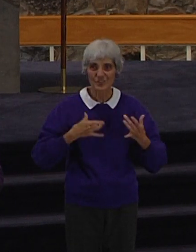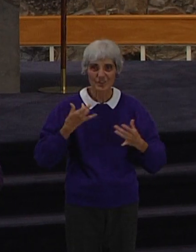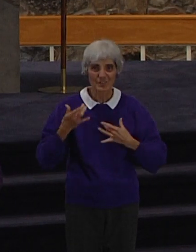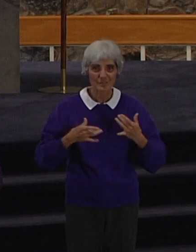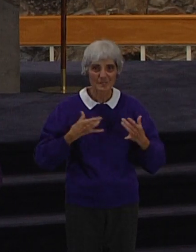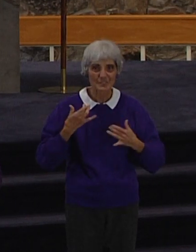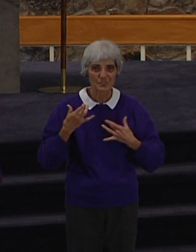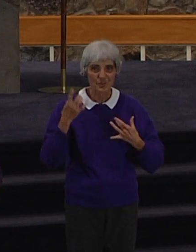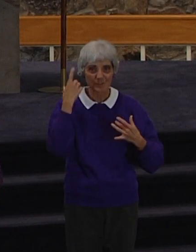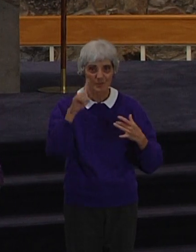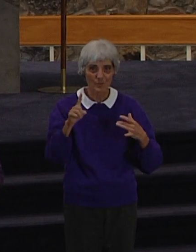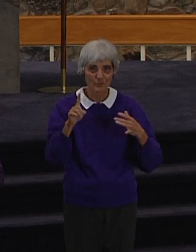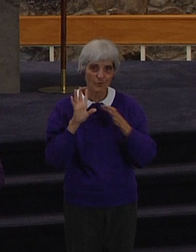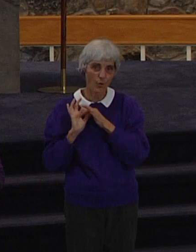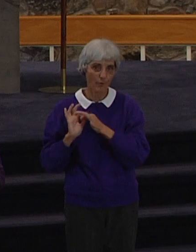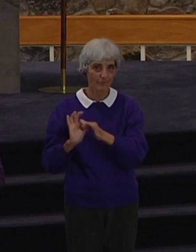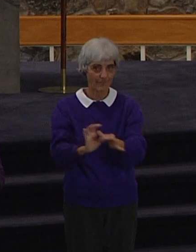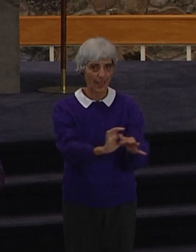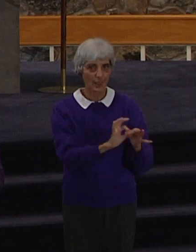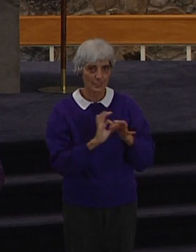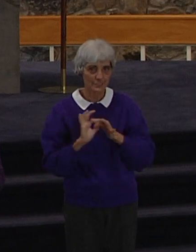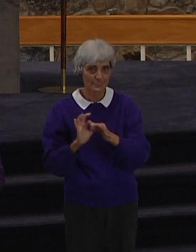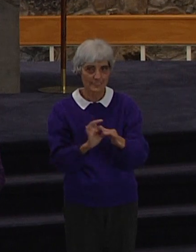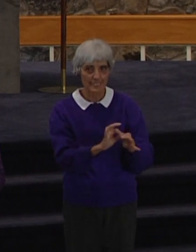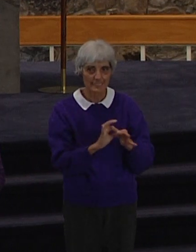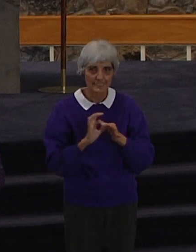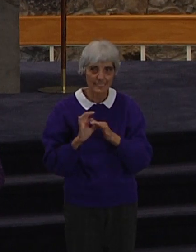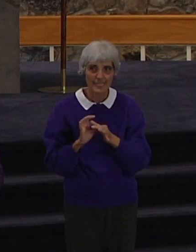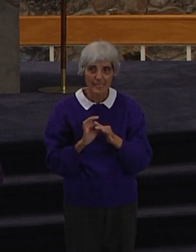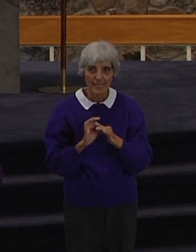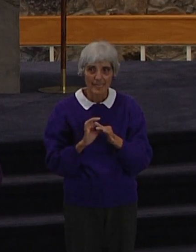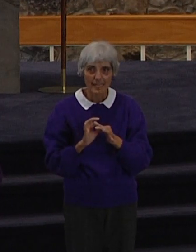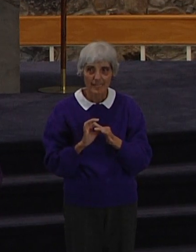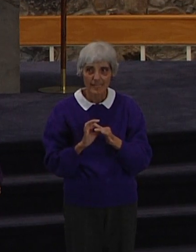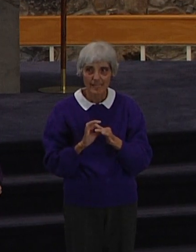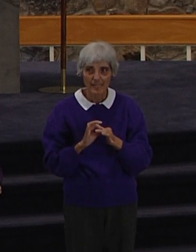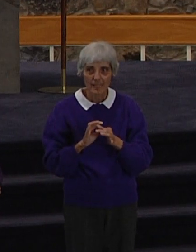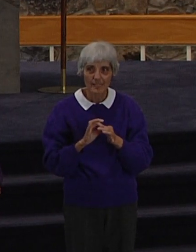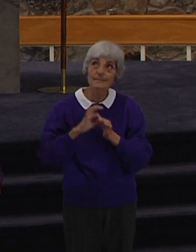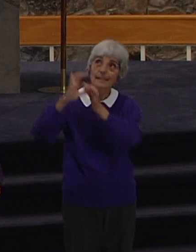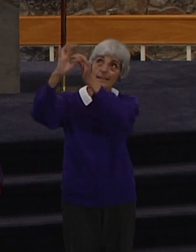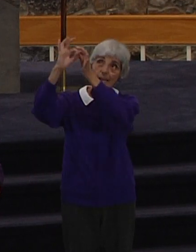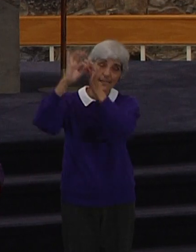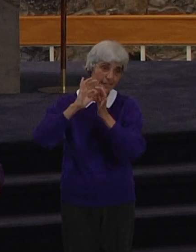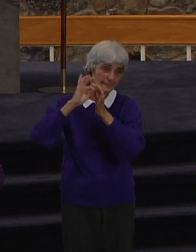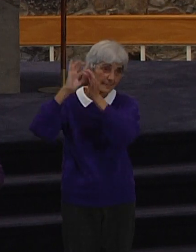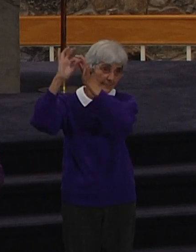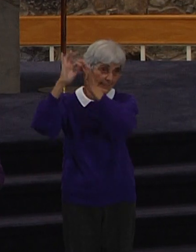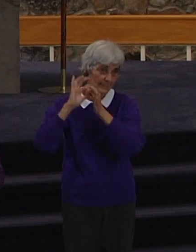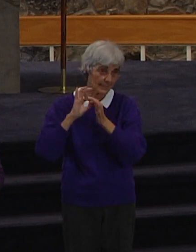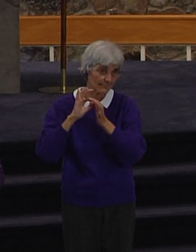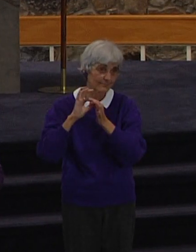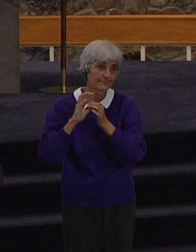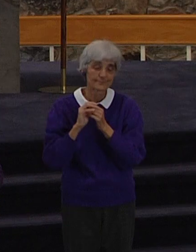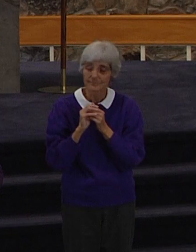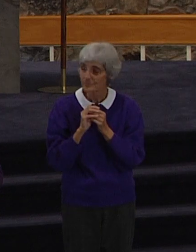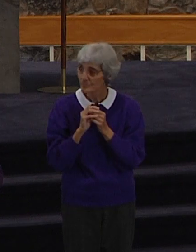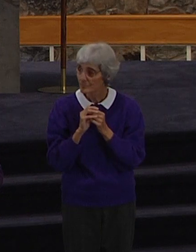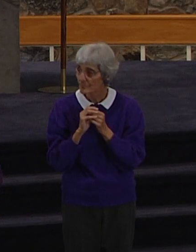in fellowship as we grow in connection with our Heavenly Father and each